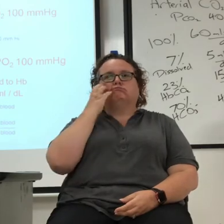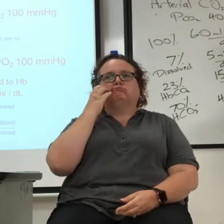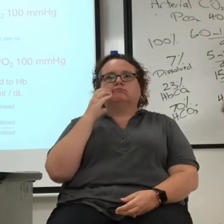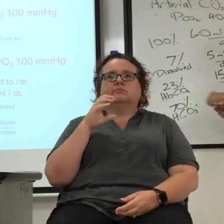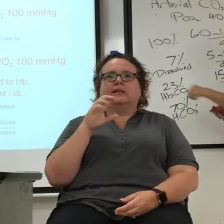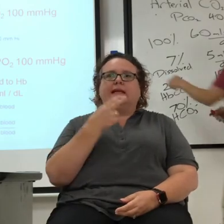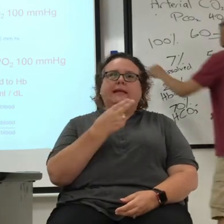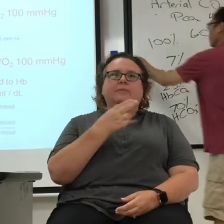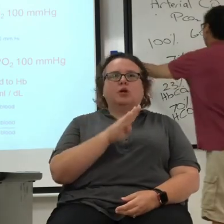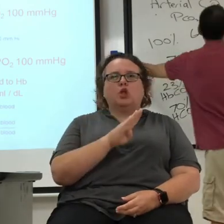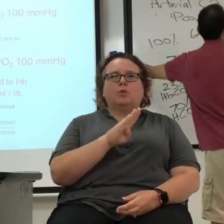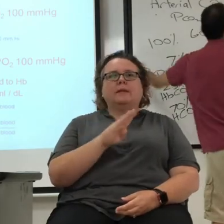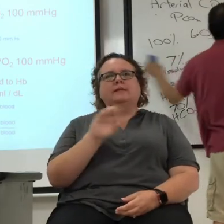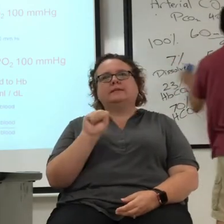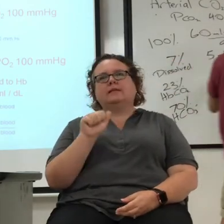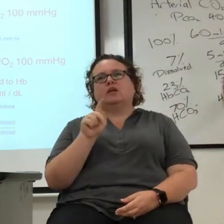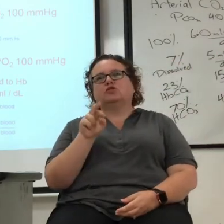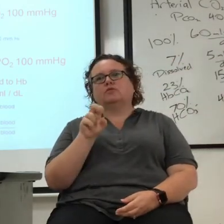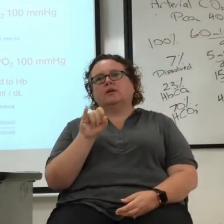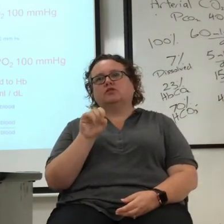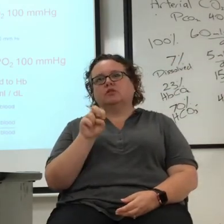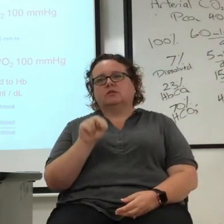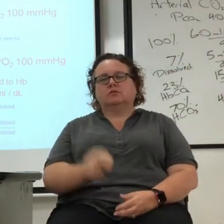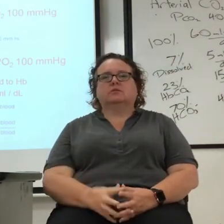hemoglobin saturation.